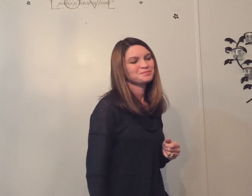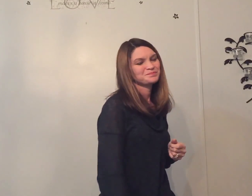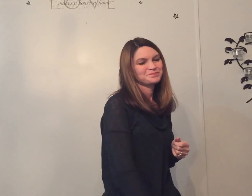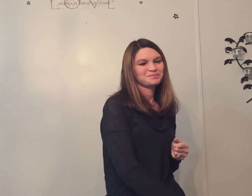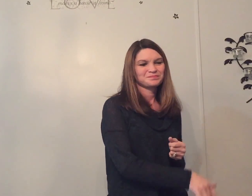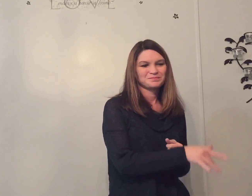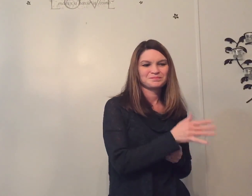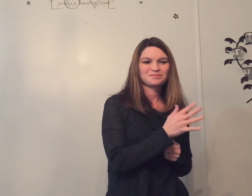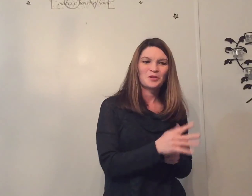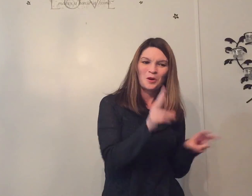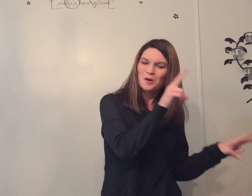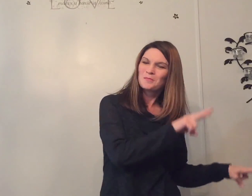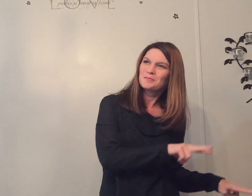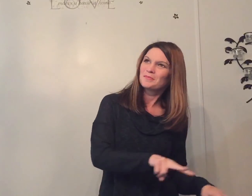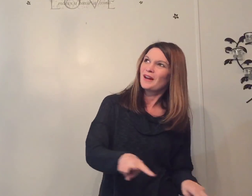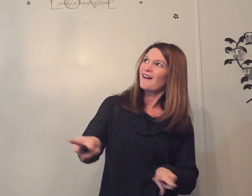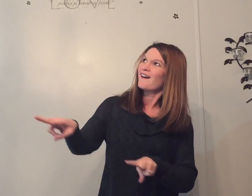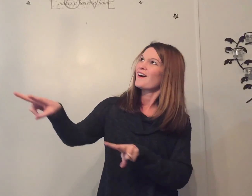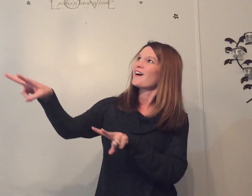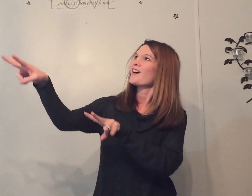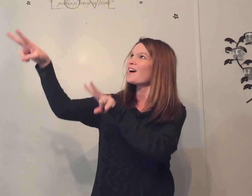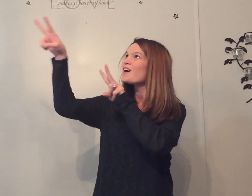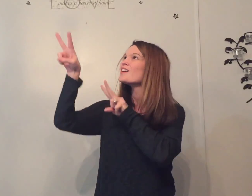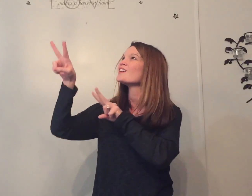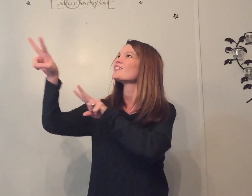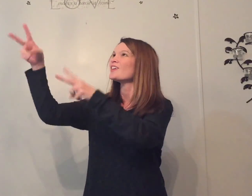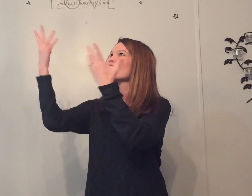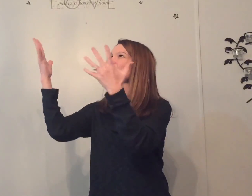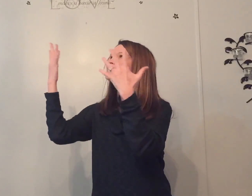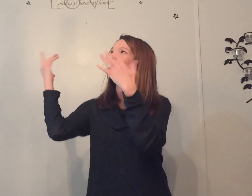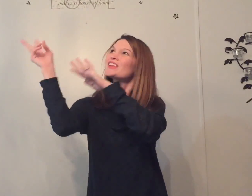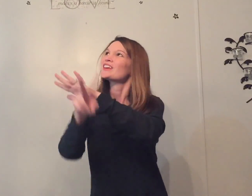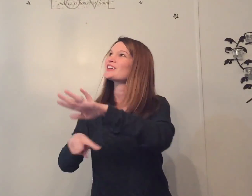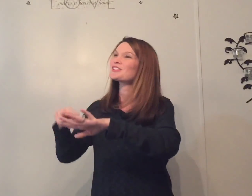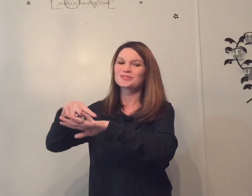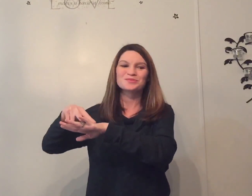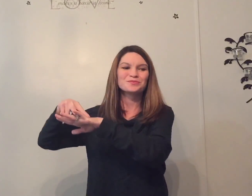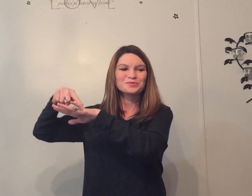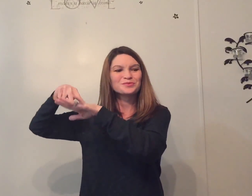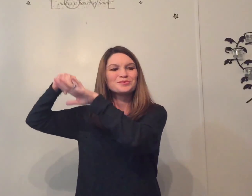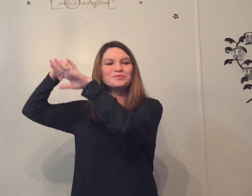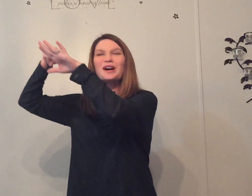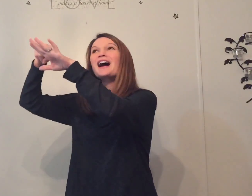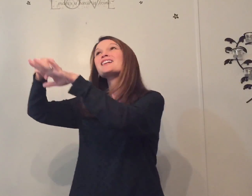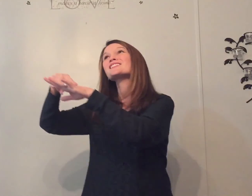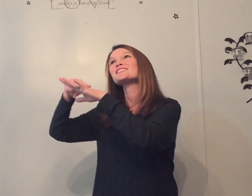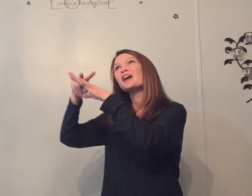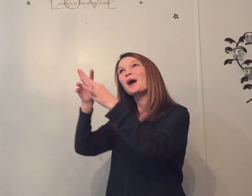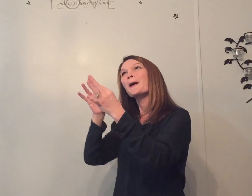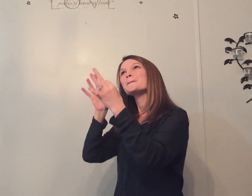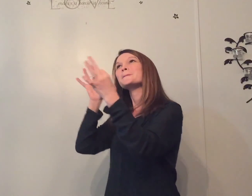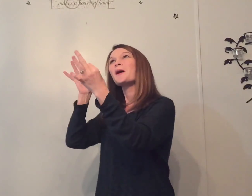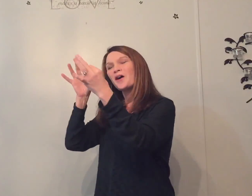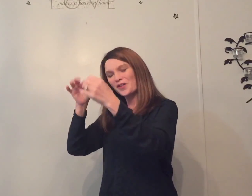Do you believe the risen love, My perfect spotless